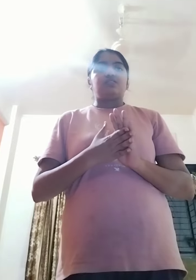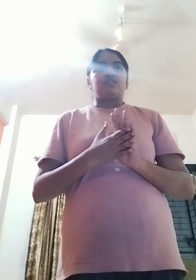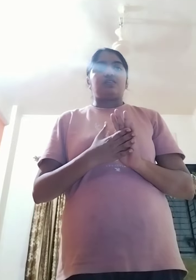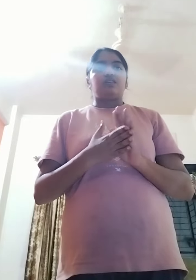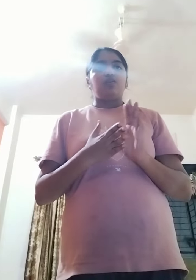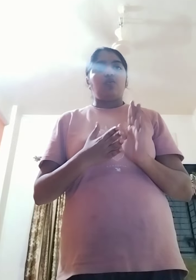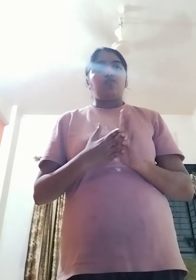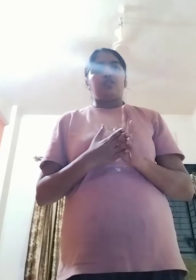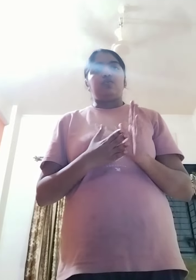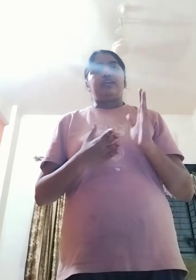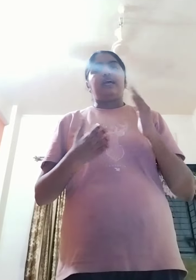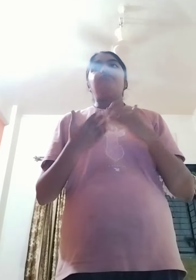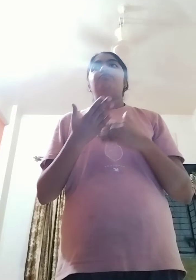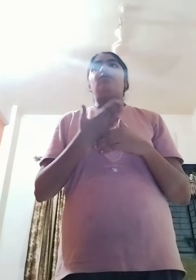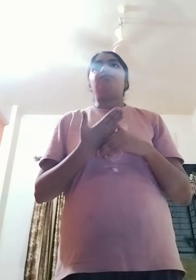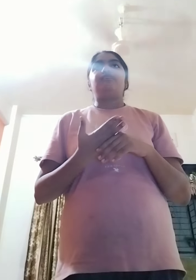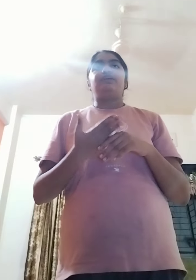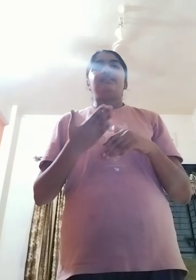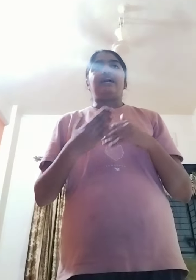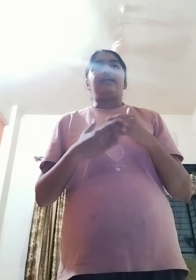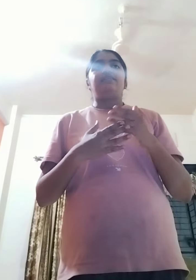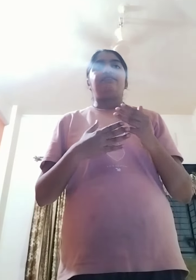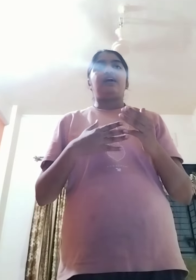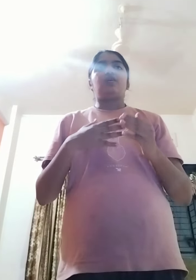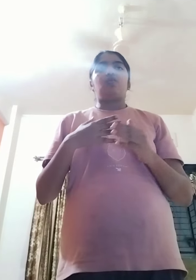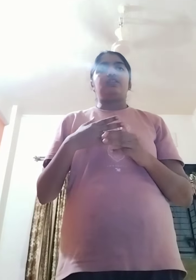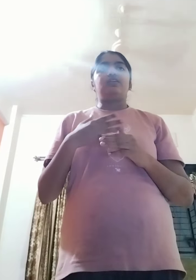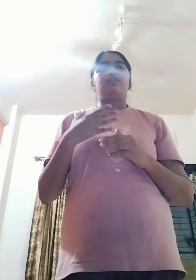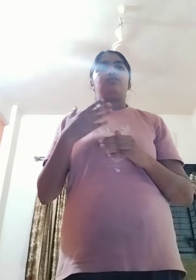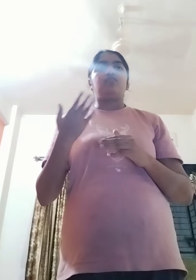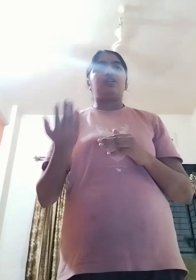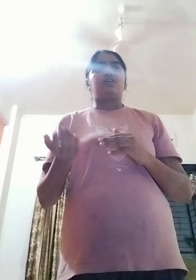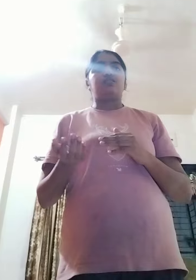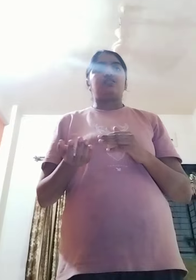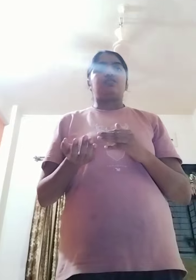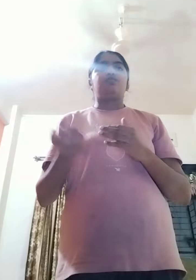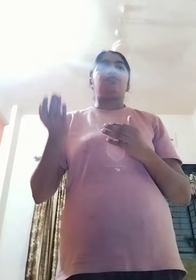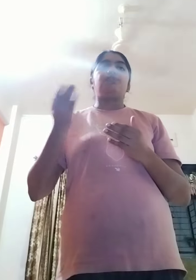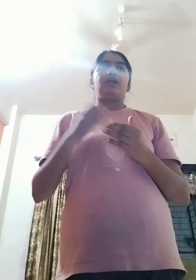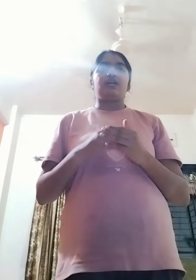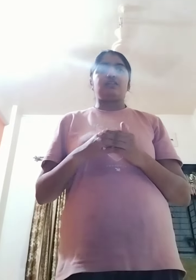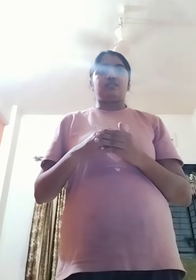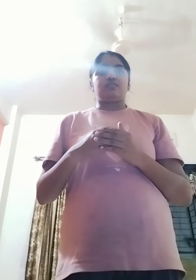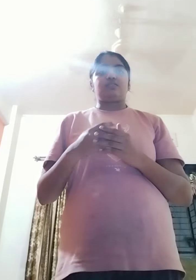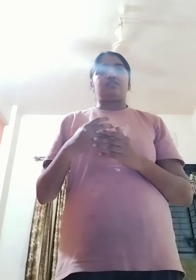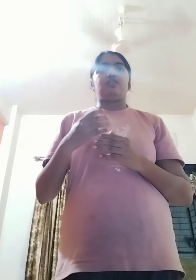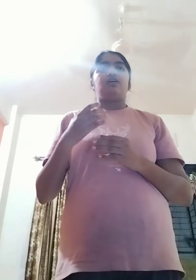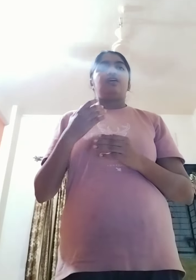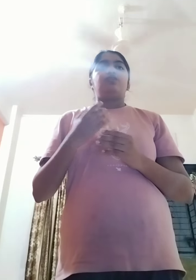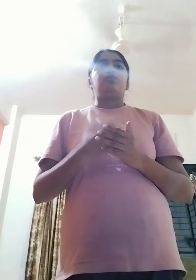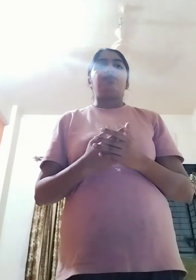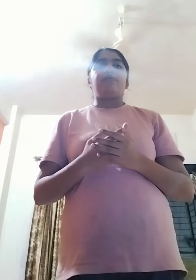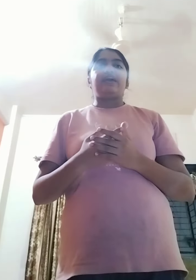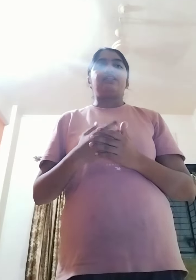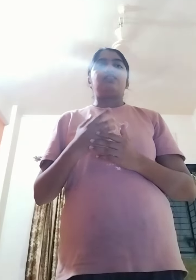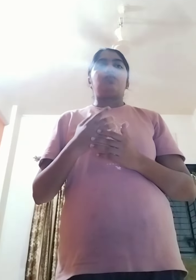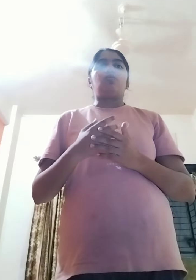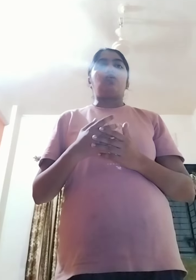constructor overloading, and from in that we are calling one constructor from another constructor to make the code